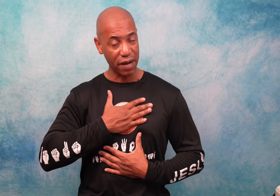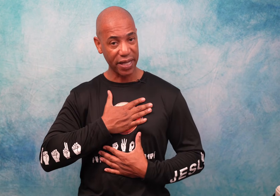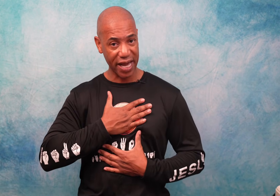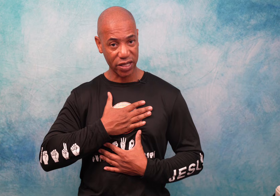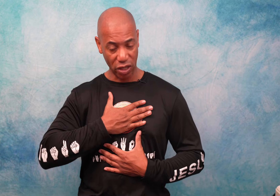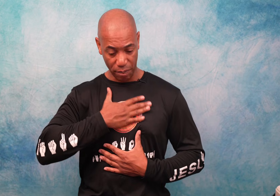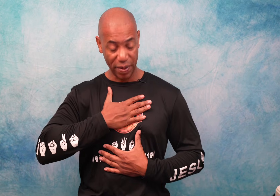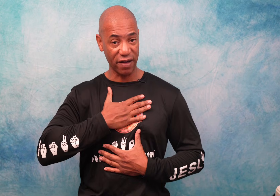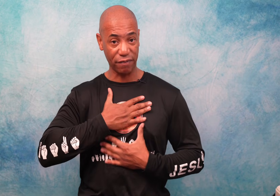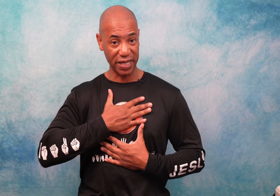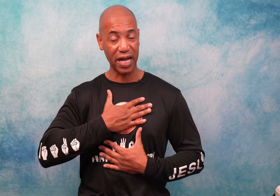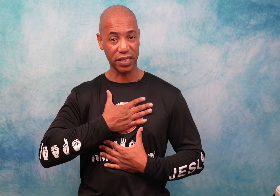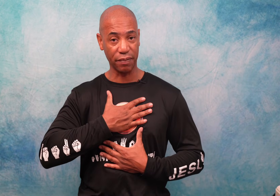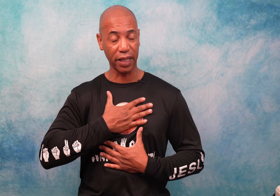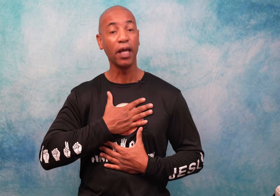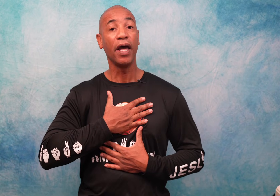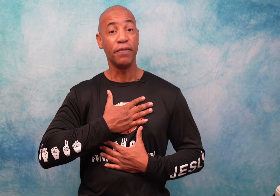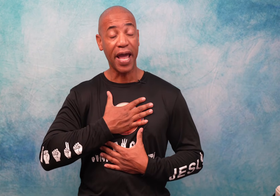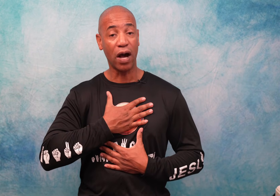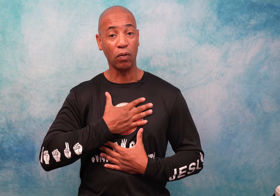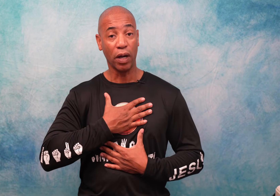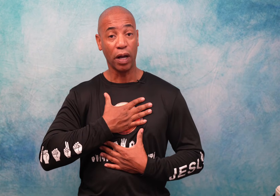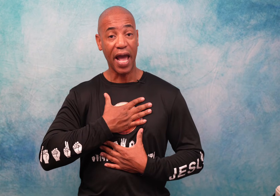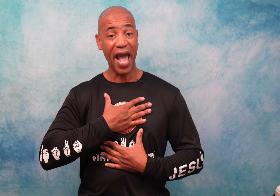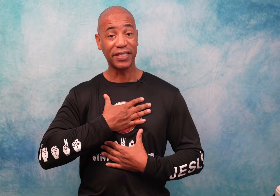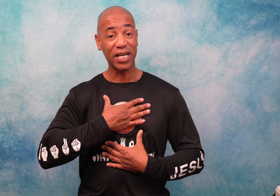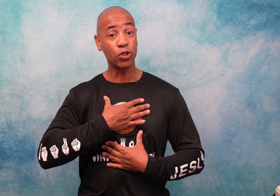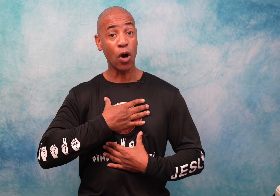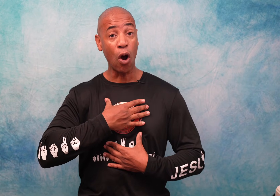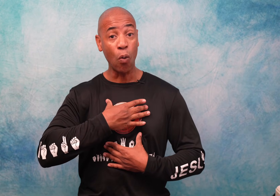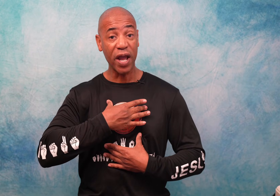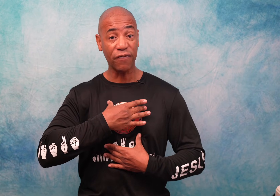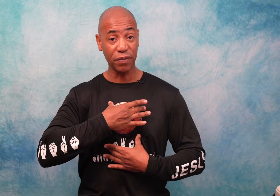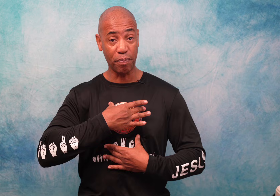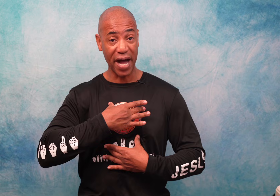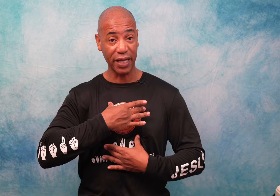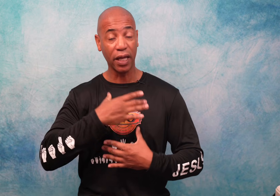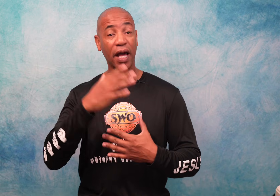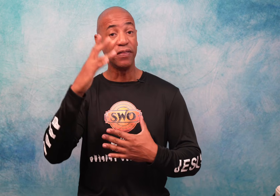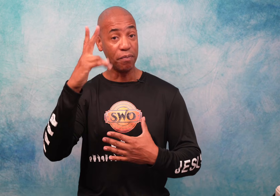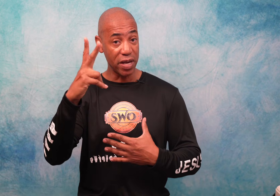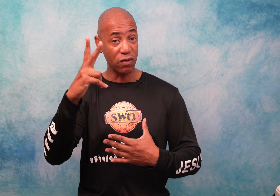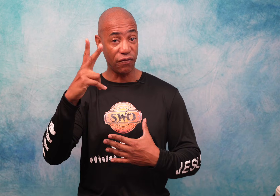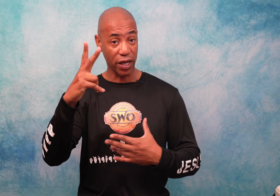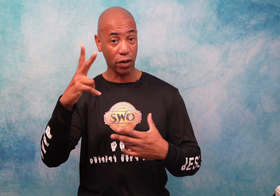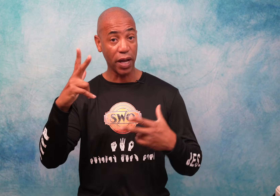dominant hands above my non-dominant. Now, as they draw away from the body, the middle finger and